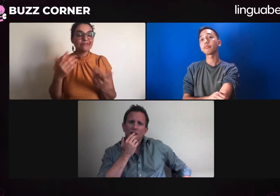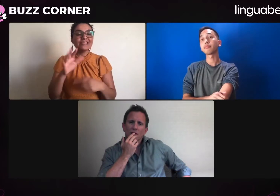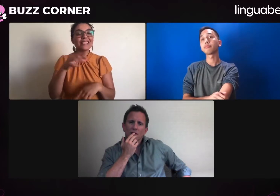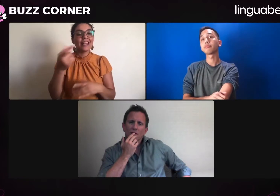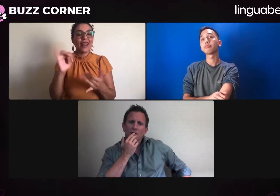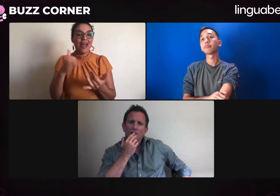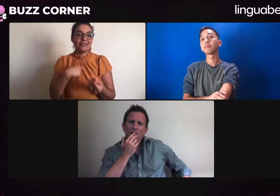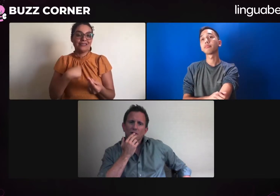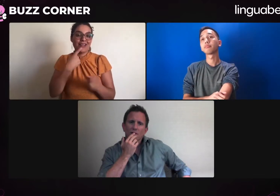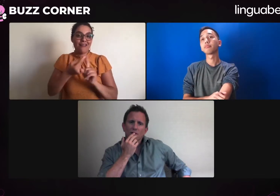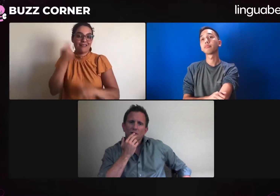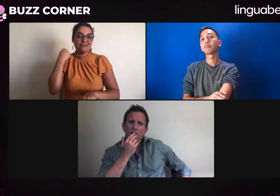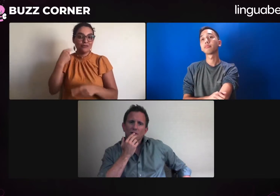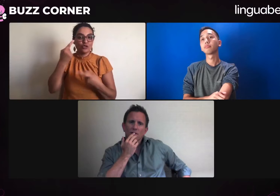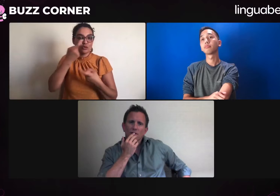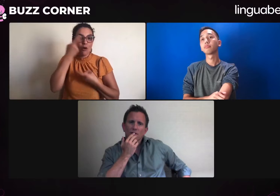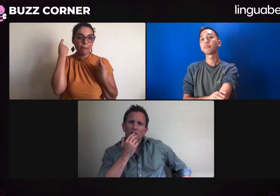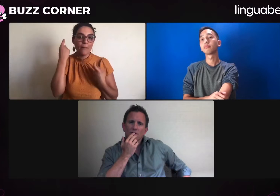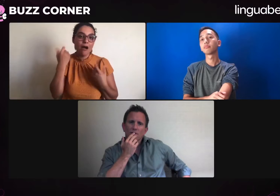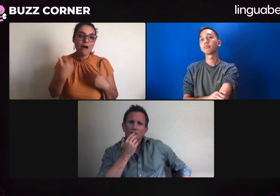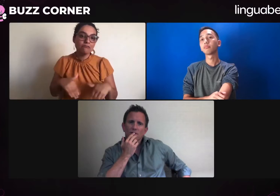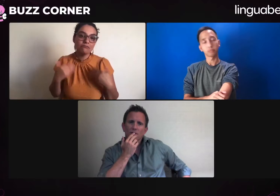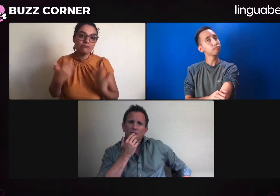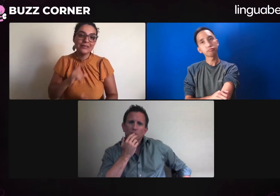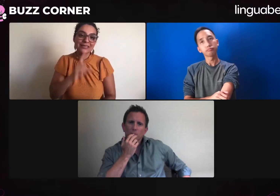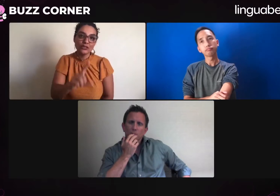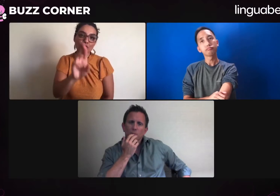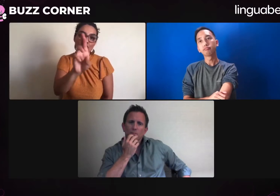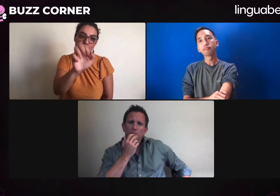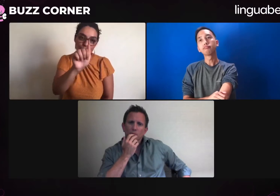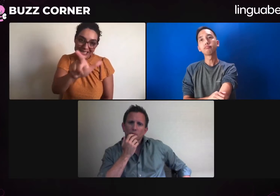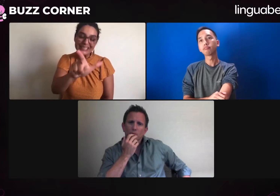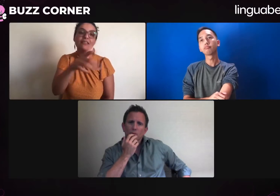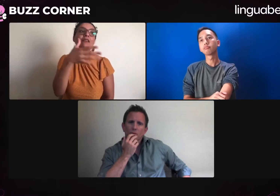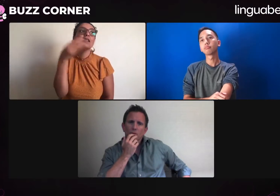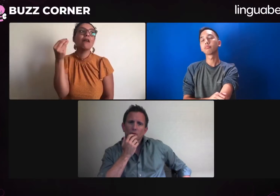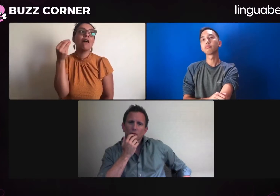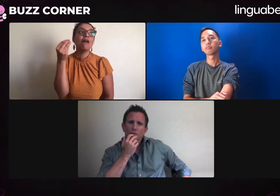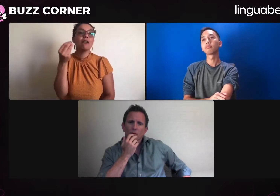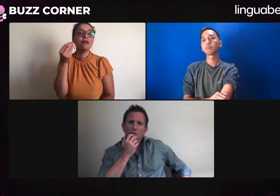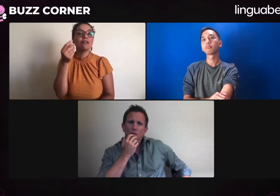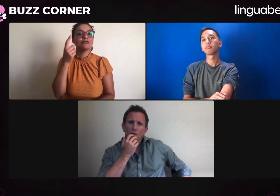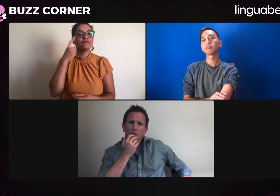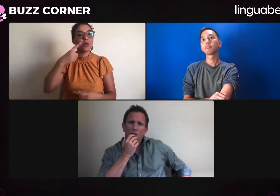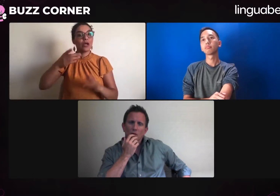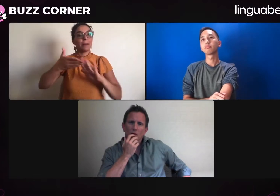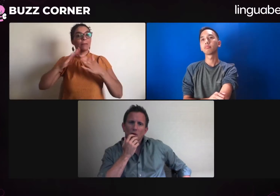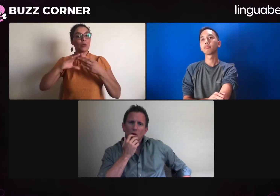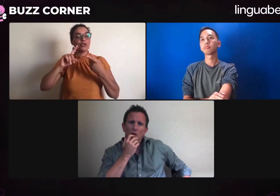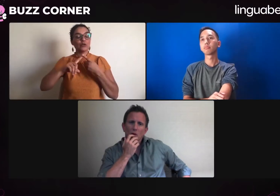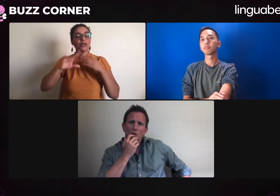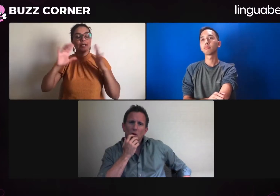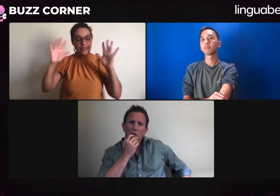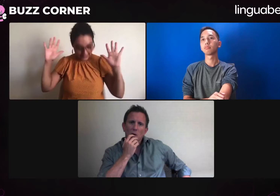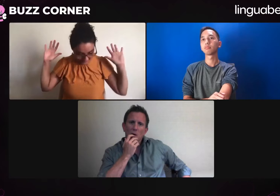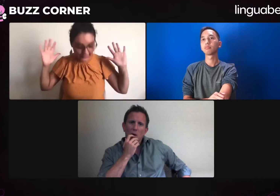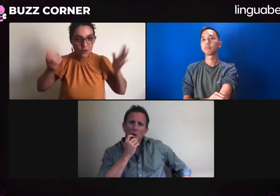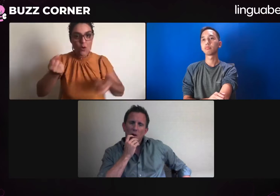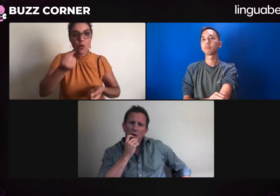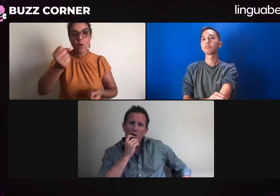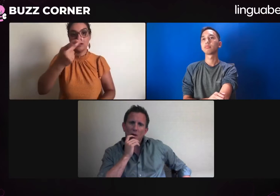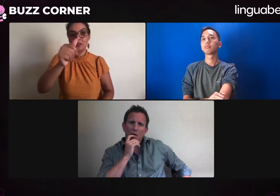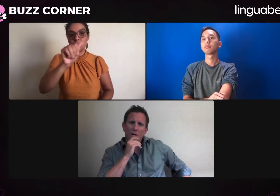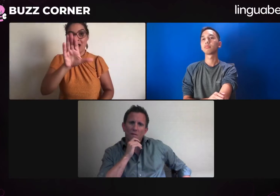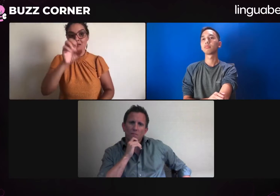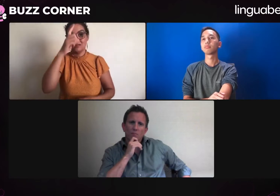very real. And like I mentioned before, it comes from a place of trauma, and it is real. It does happen to